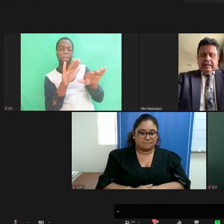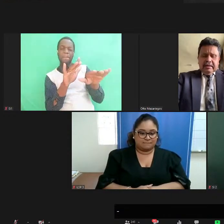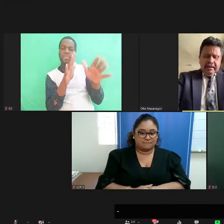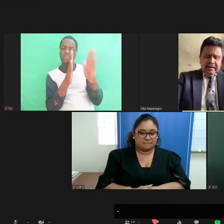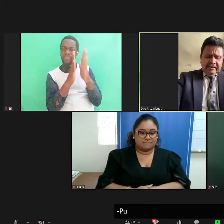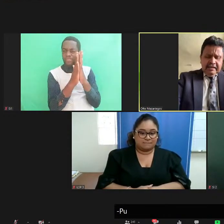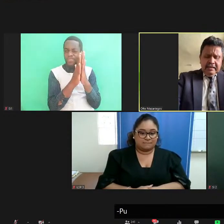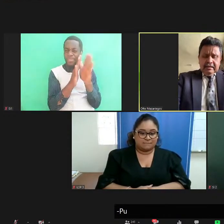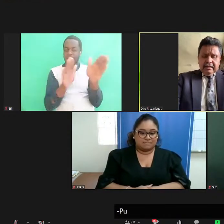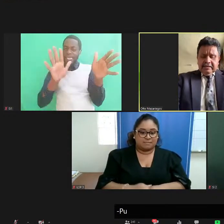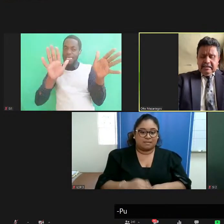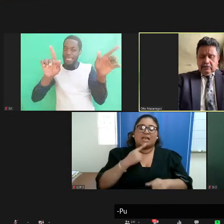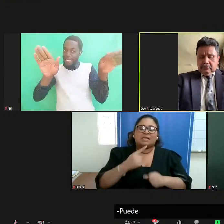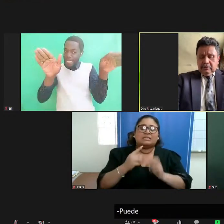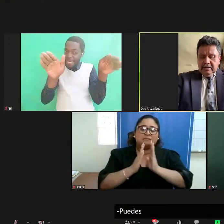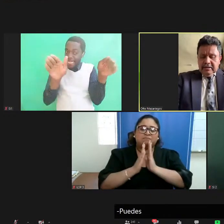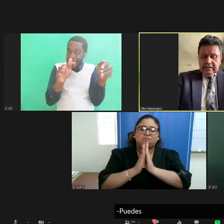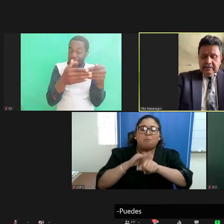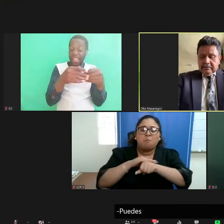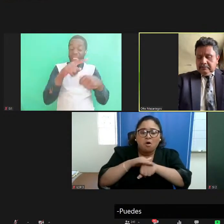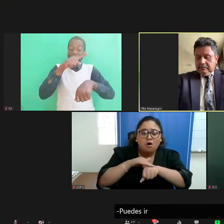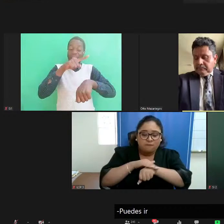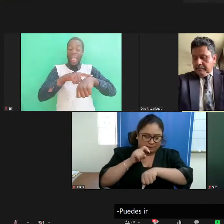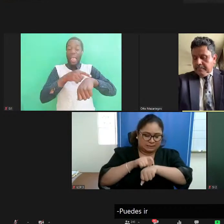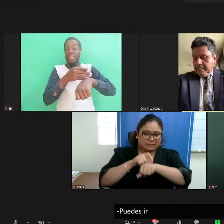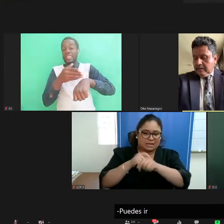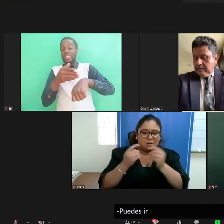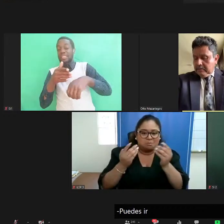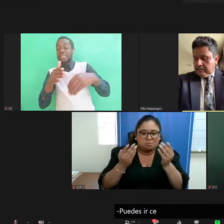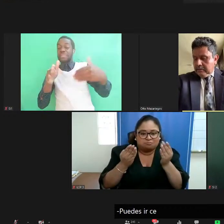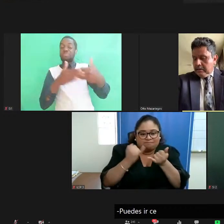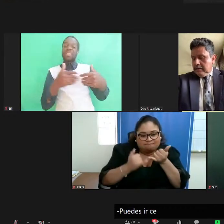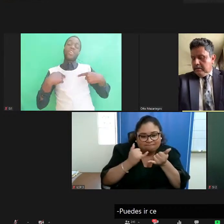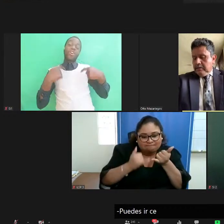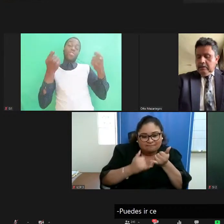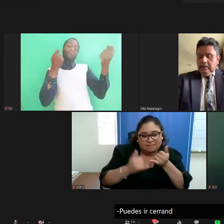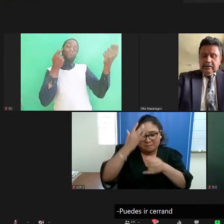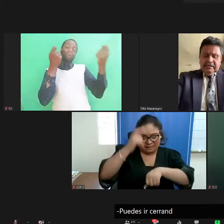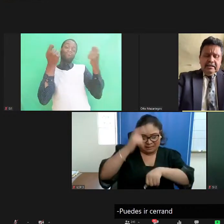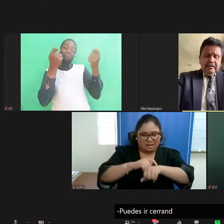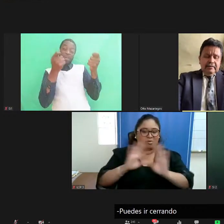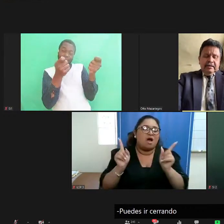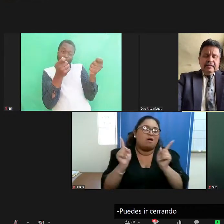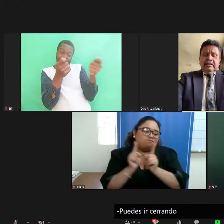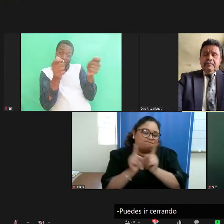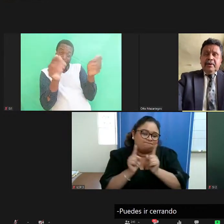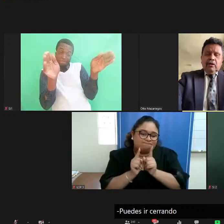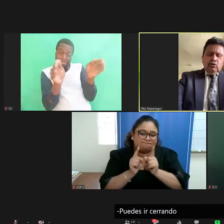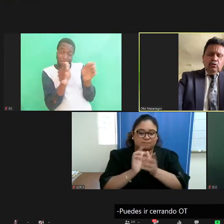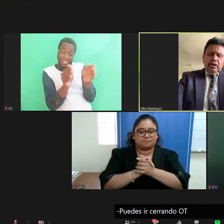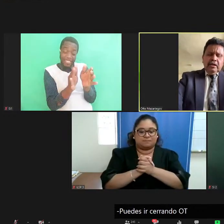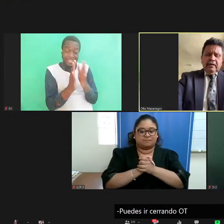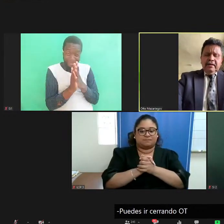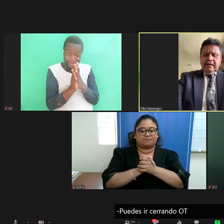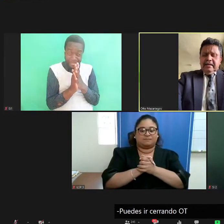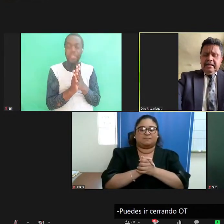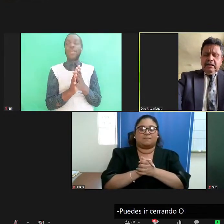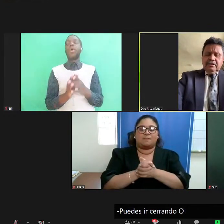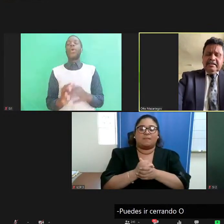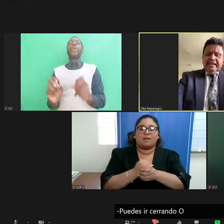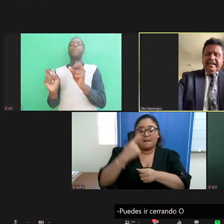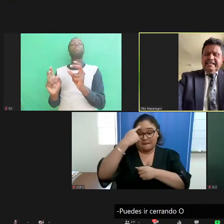can you please close auto you're over time and as a moderator i need to comply with that okay